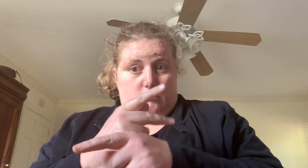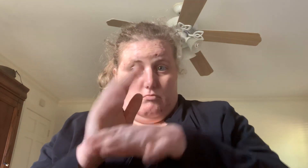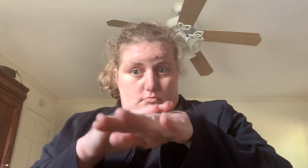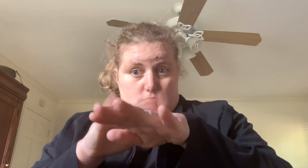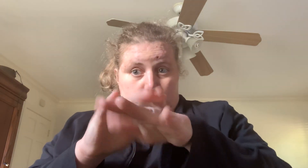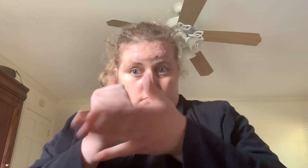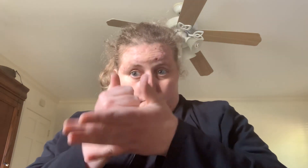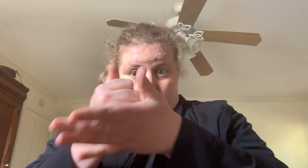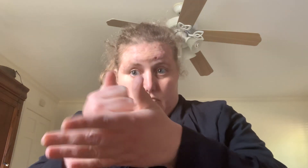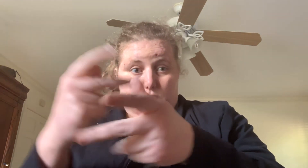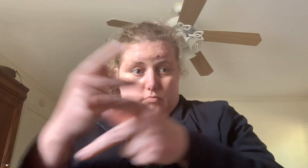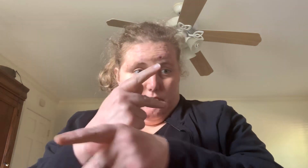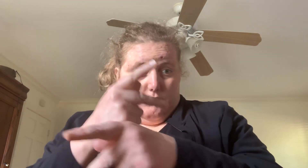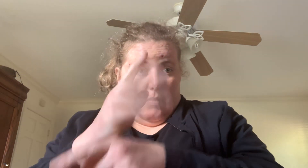by grams.